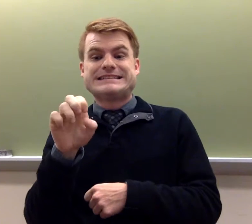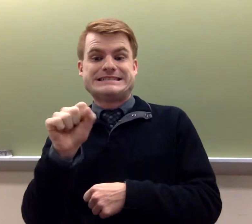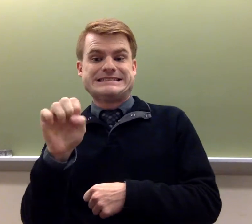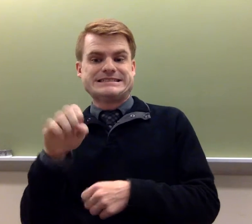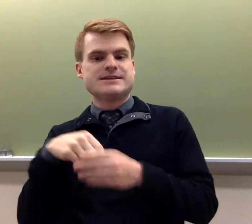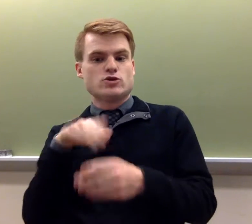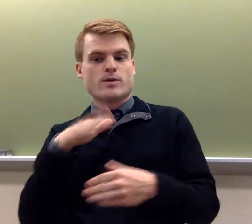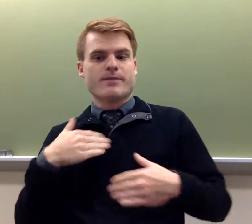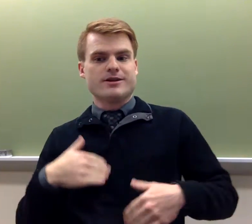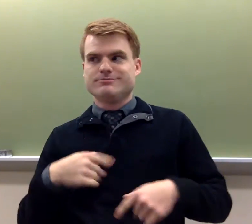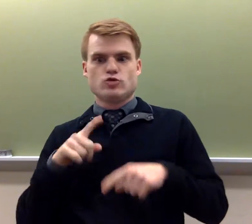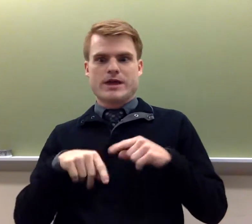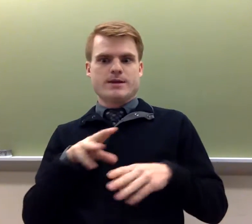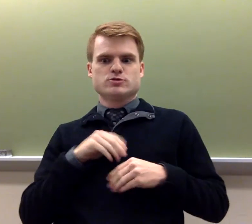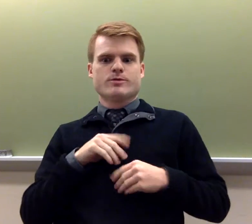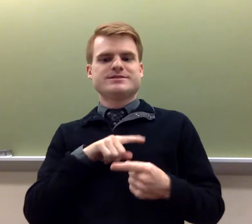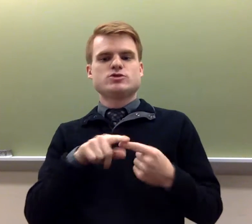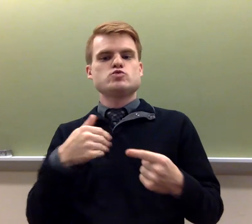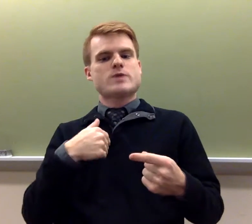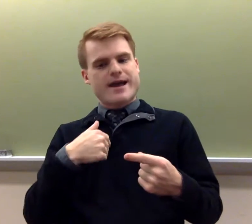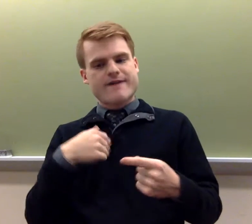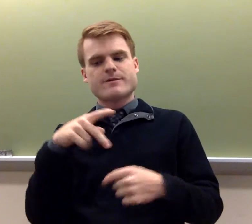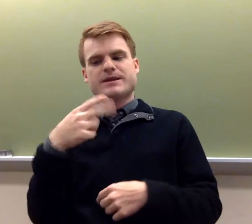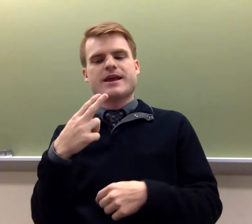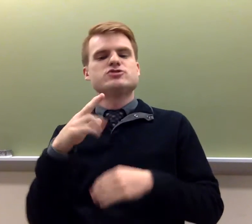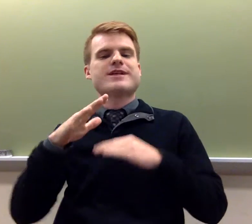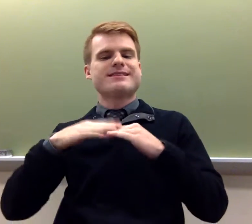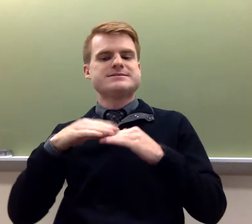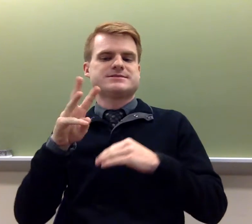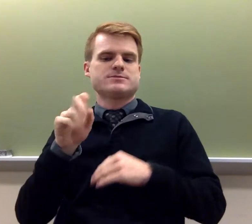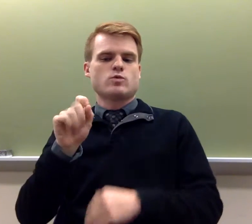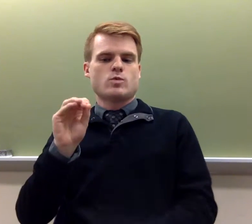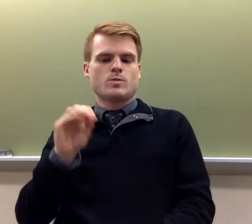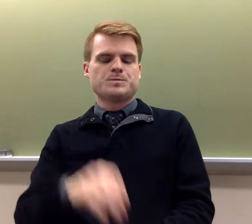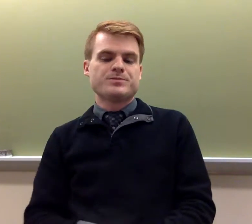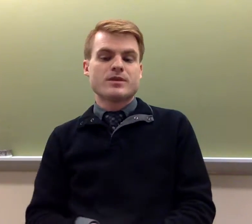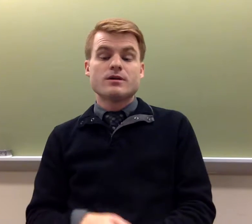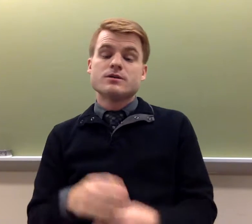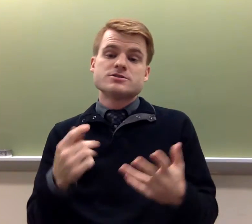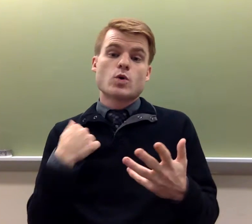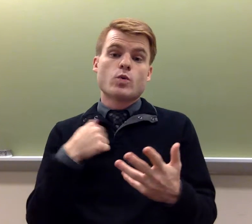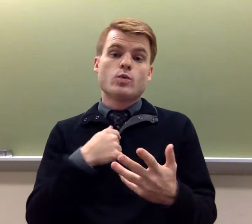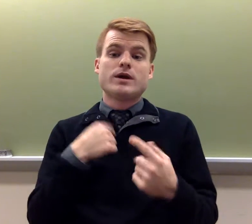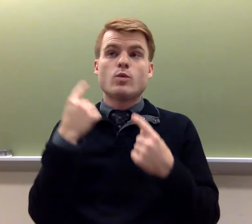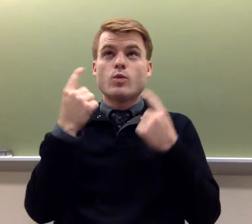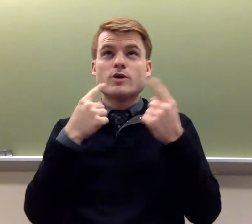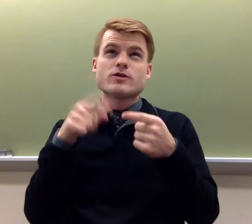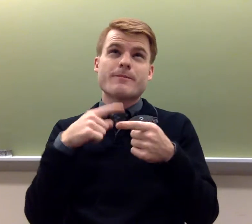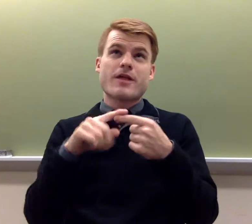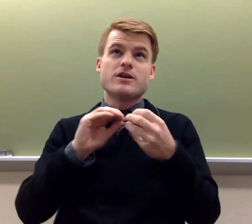manganese until you have a pH of at least 6.0. So we wonder about the number of